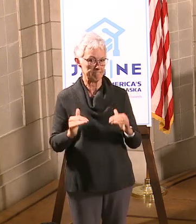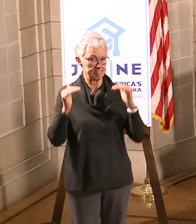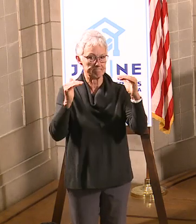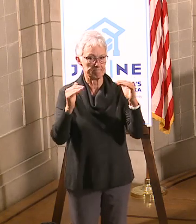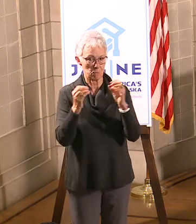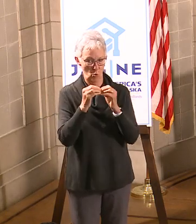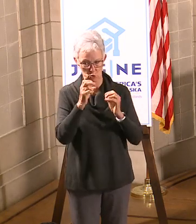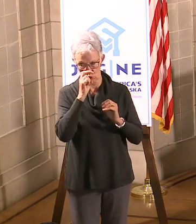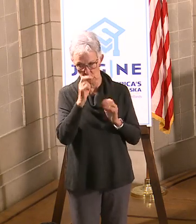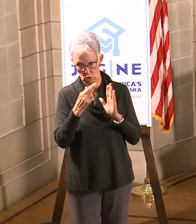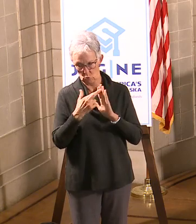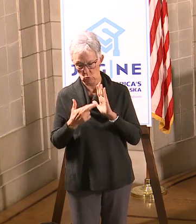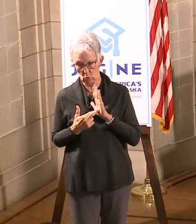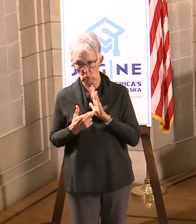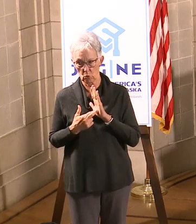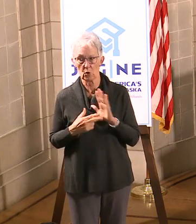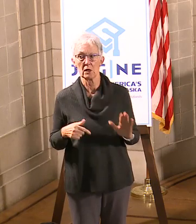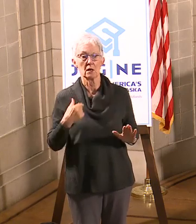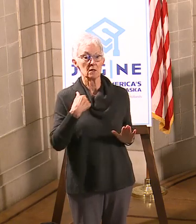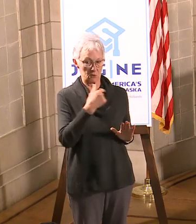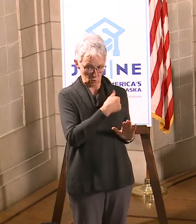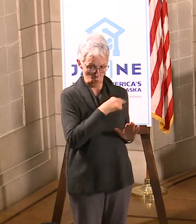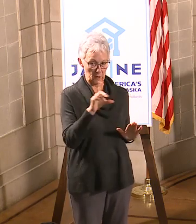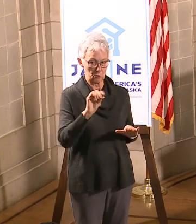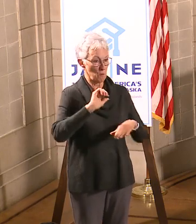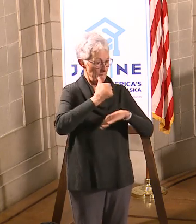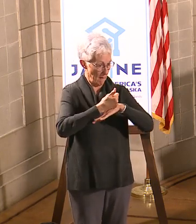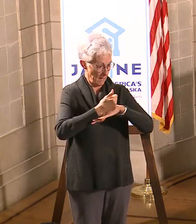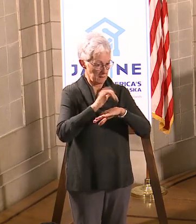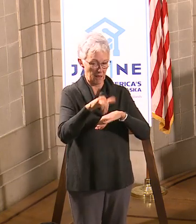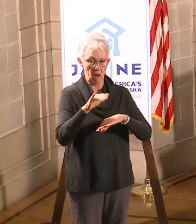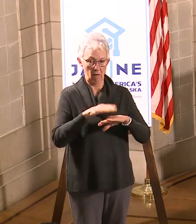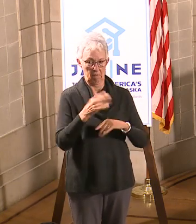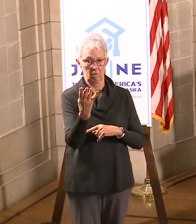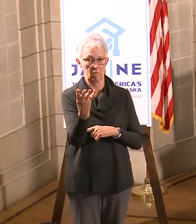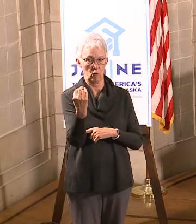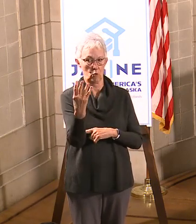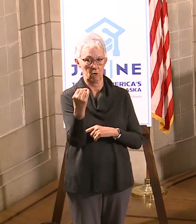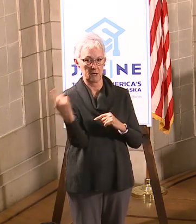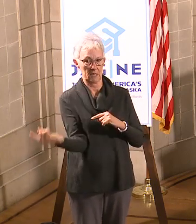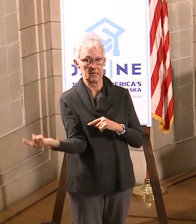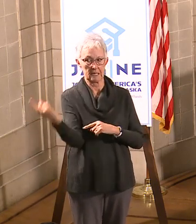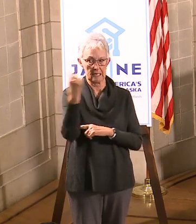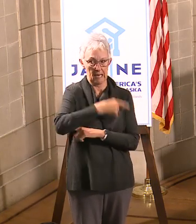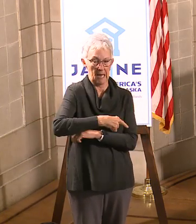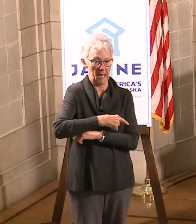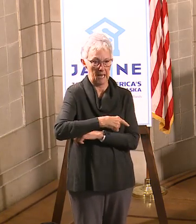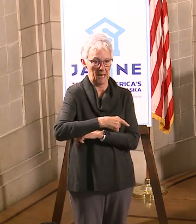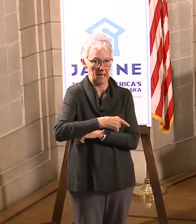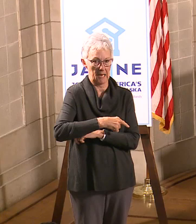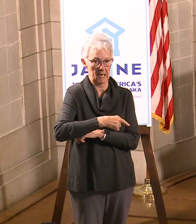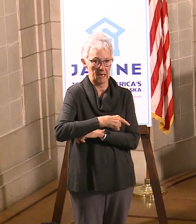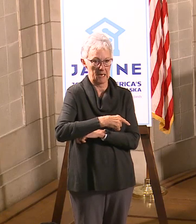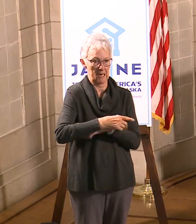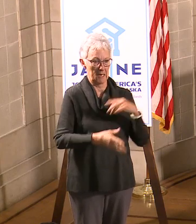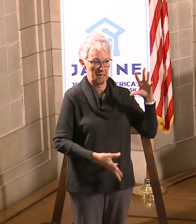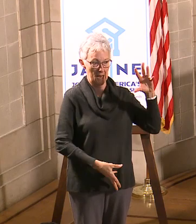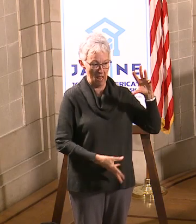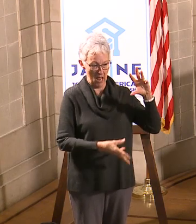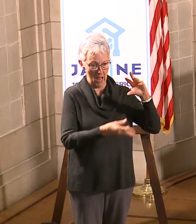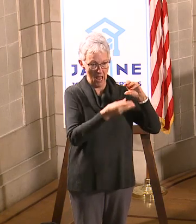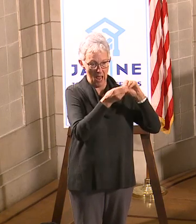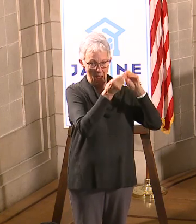number of hospital beds based on a 14-day rolling average. So we did remove the